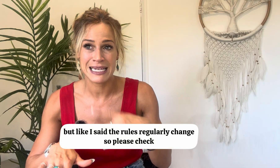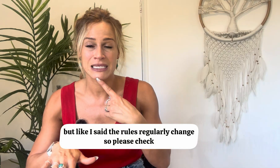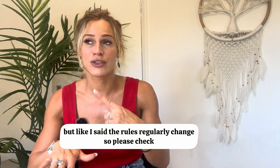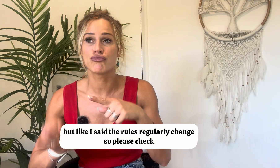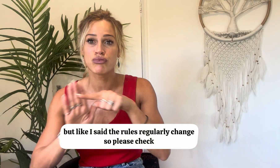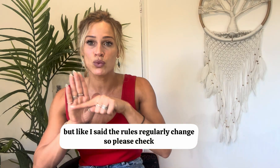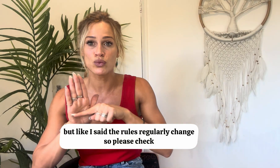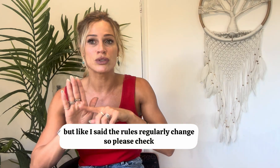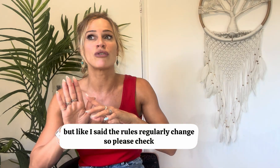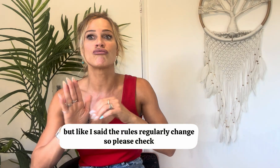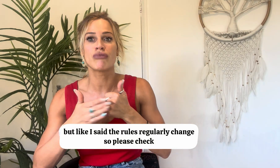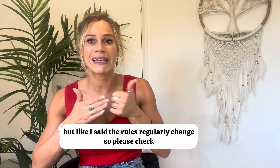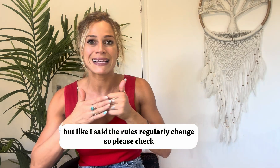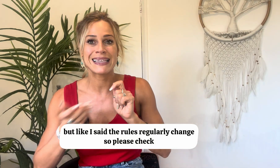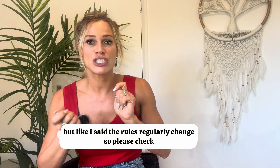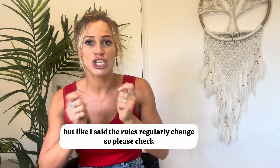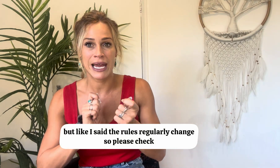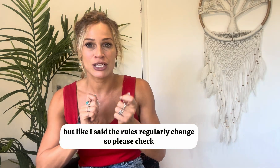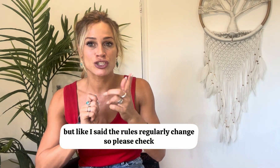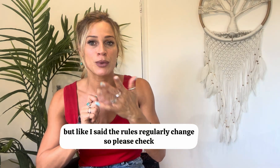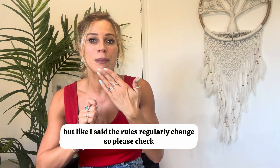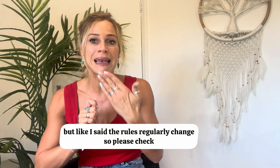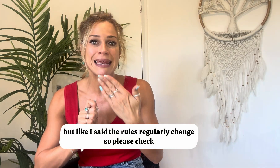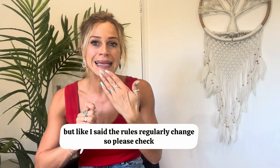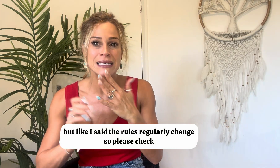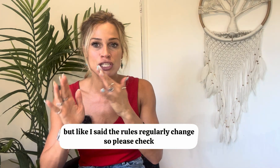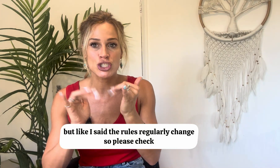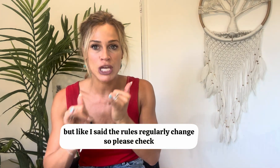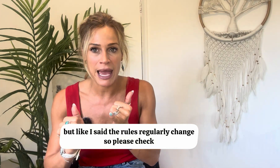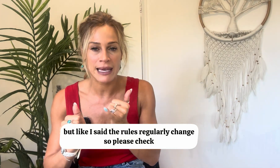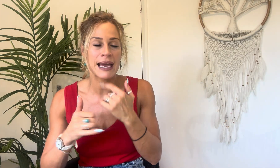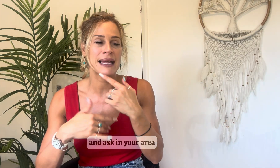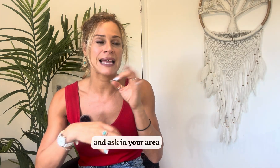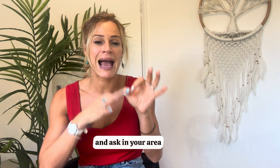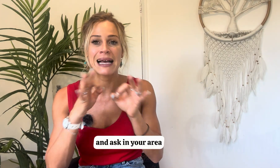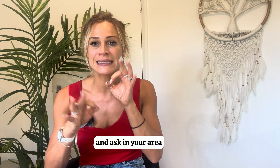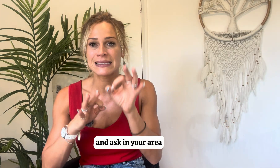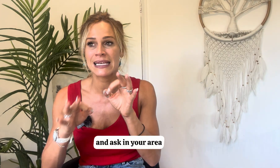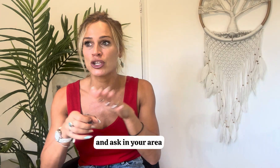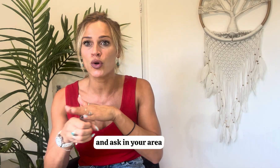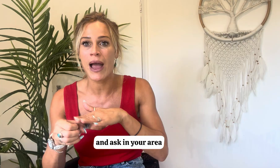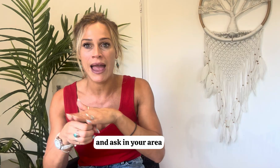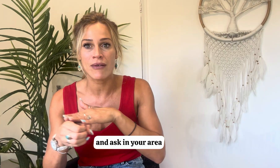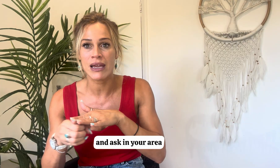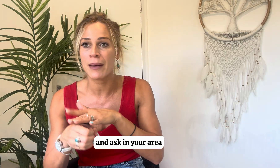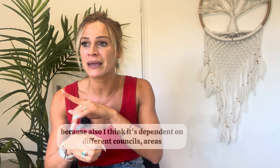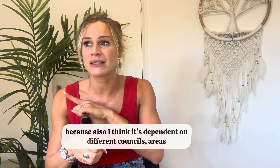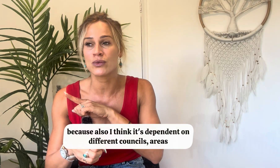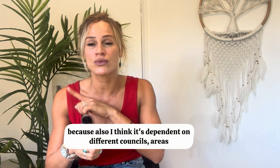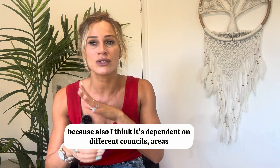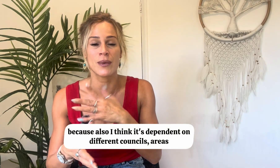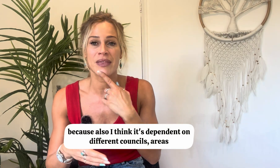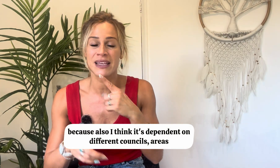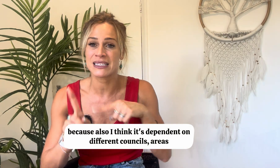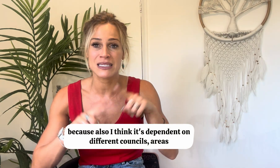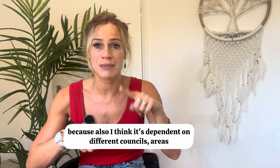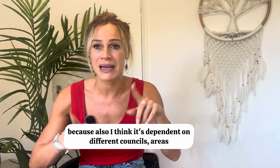the rules regularly change, so please check and ask in your area, because also I think it's dependent